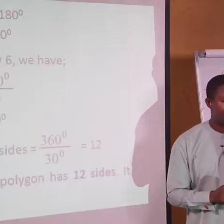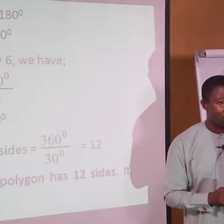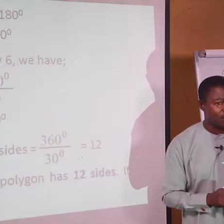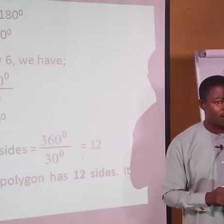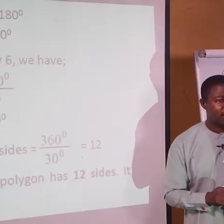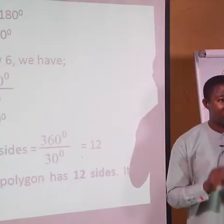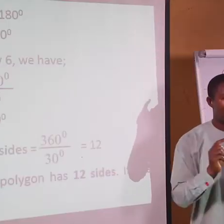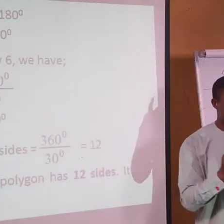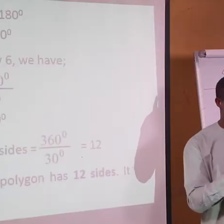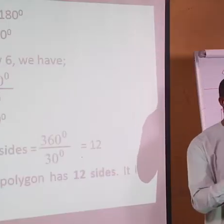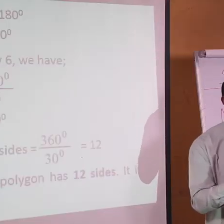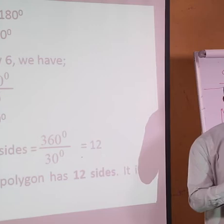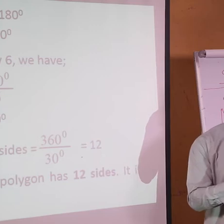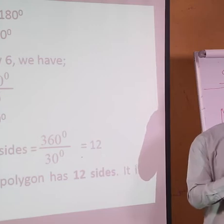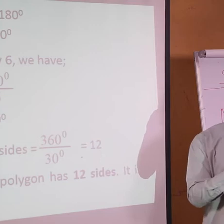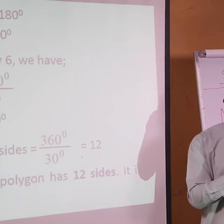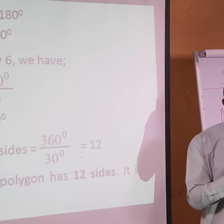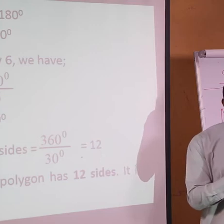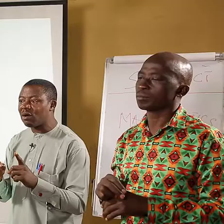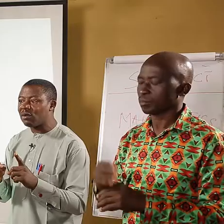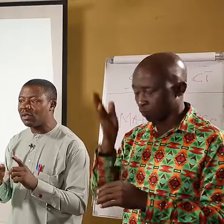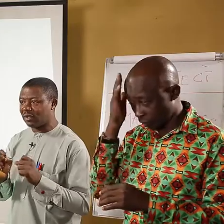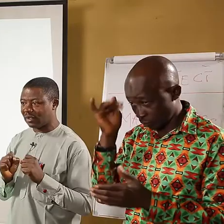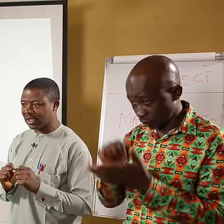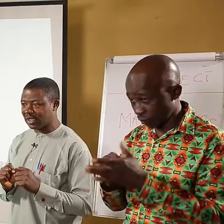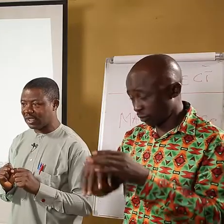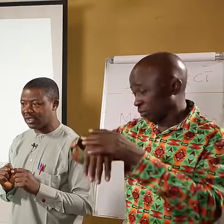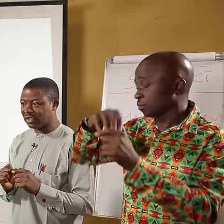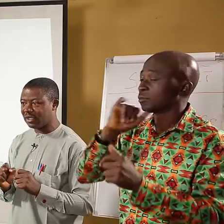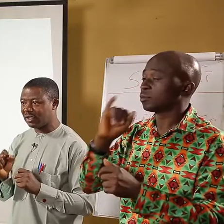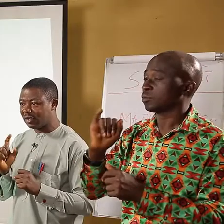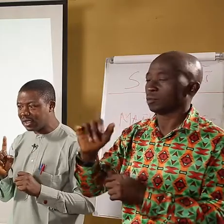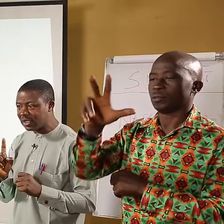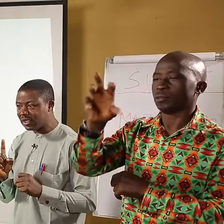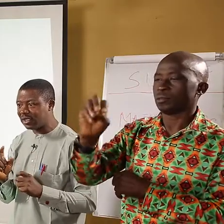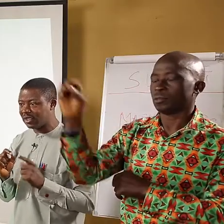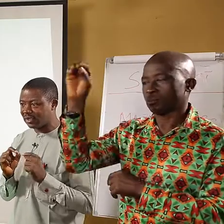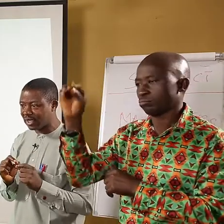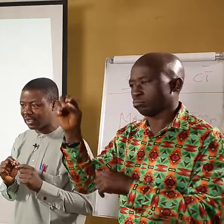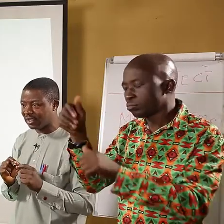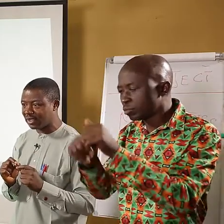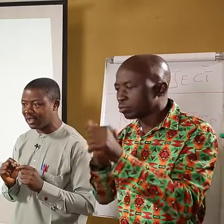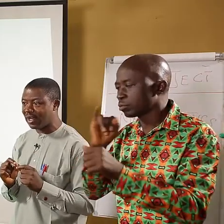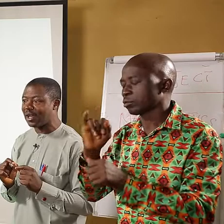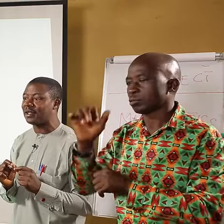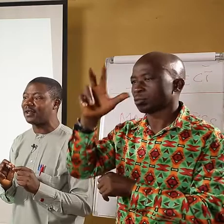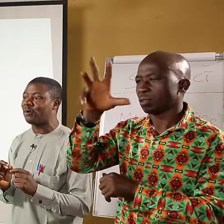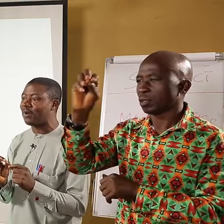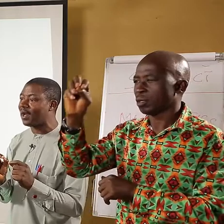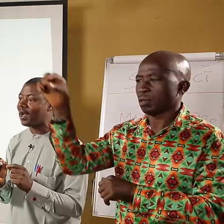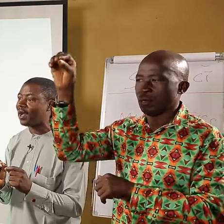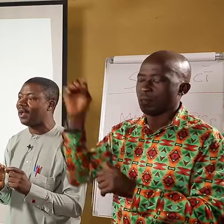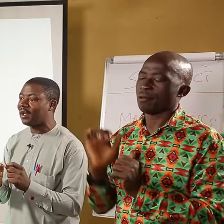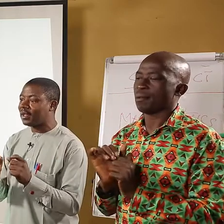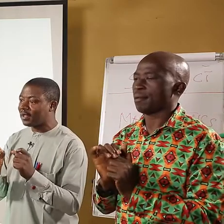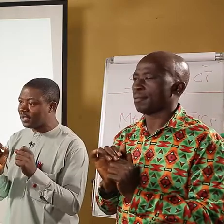of the polygon, mark you, exterior angle is 30 degrees. Each is 30 degrees. And